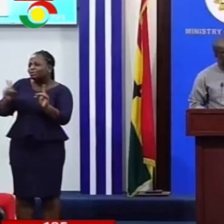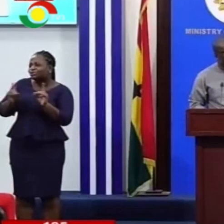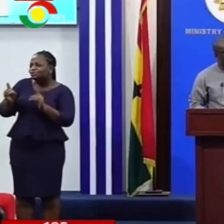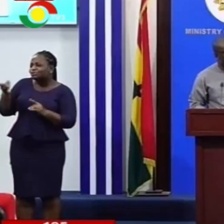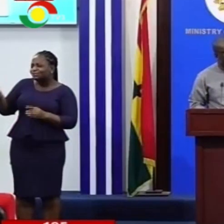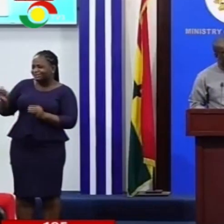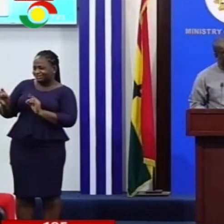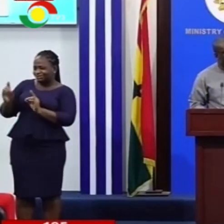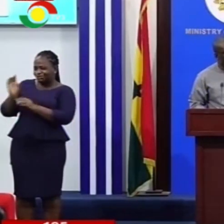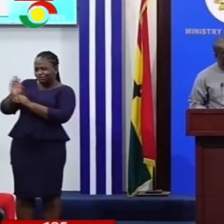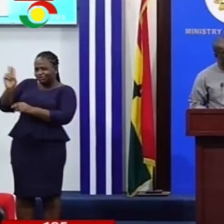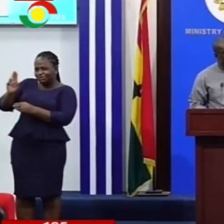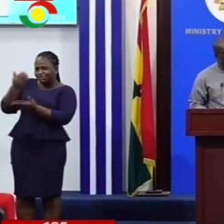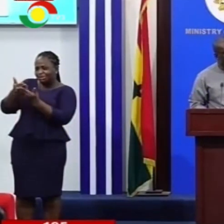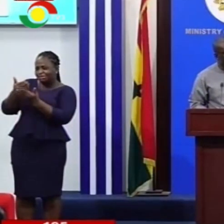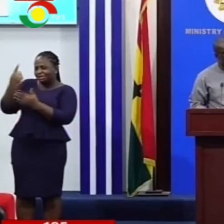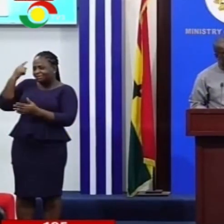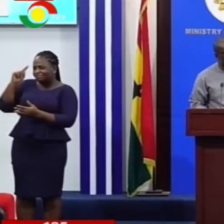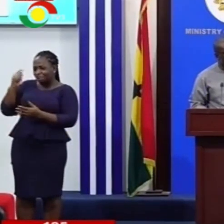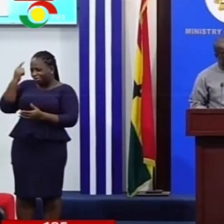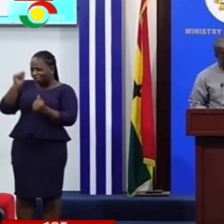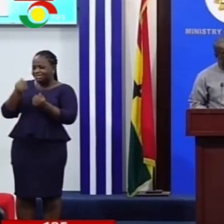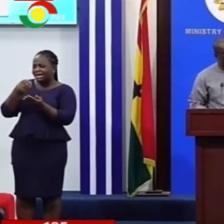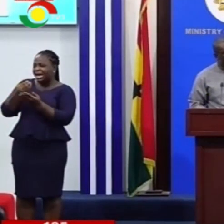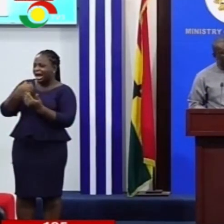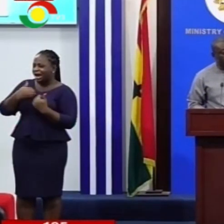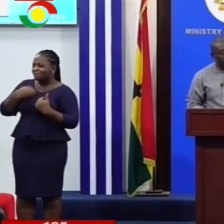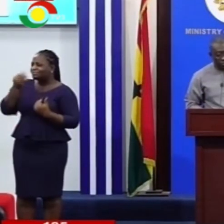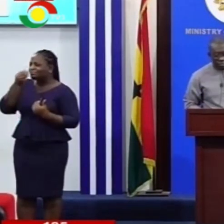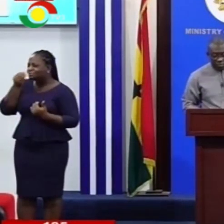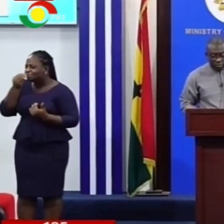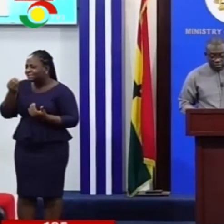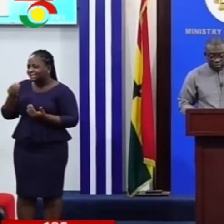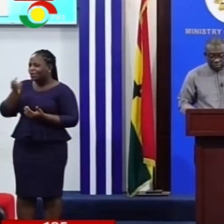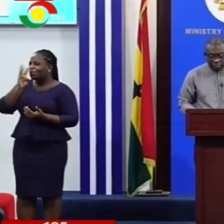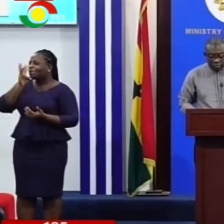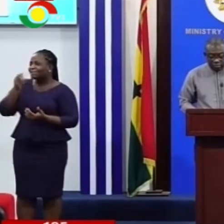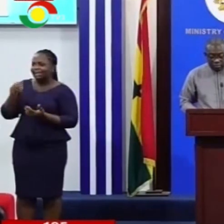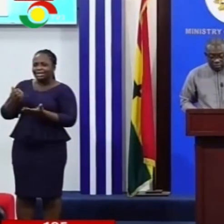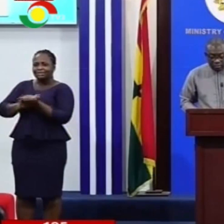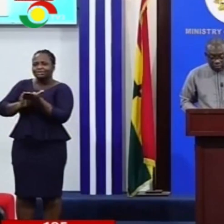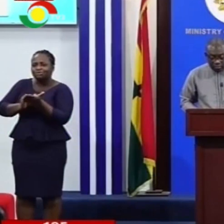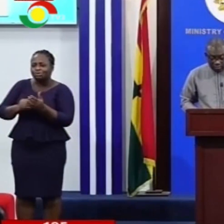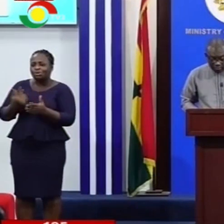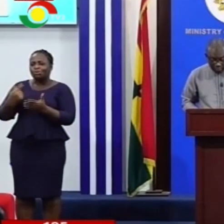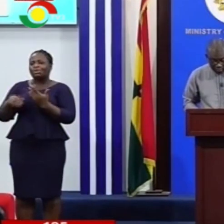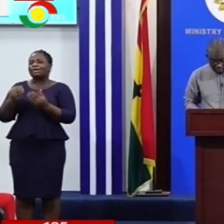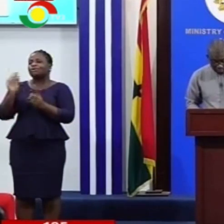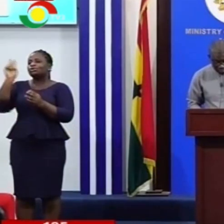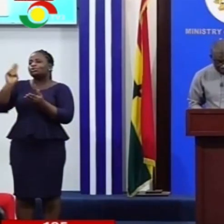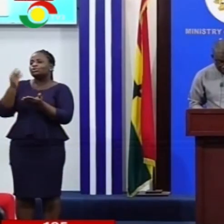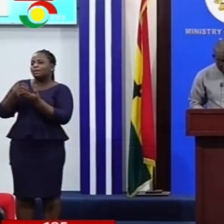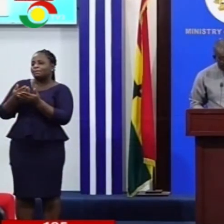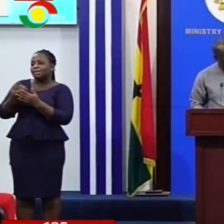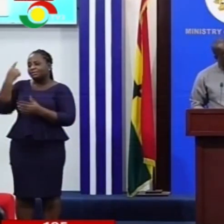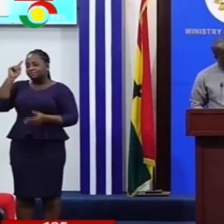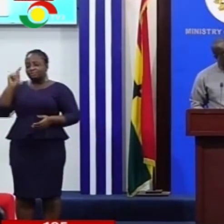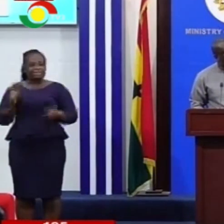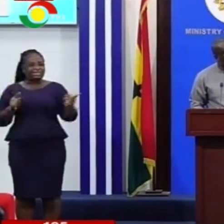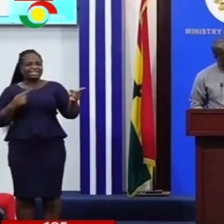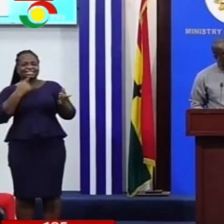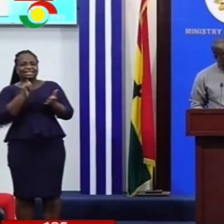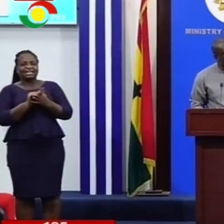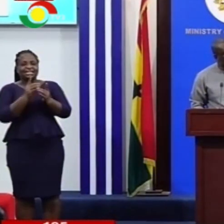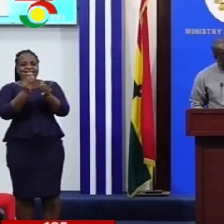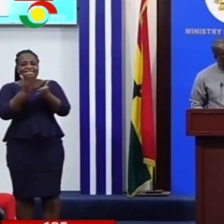being camped and they have everything available, why that? We also paid information that some districts are going to